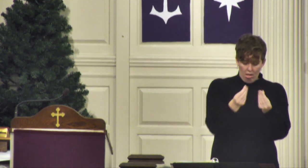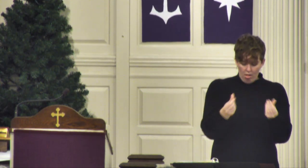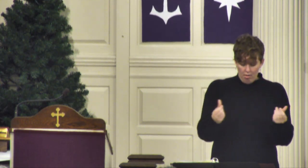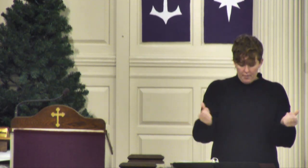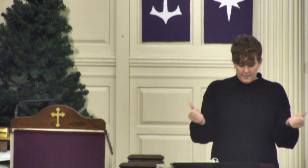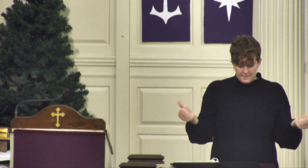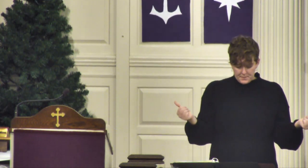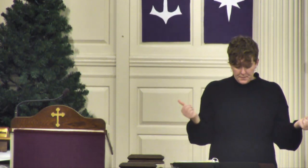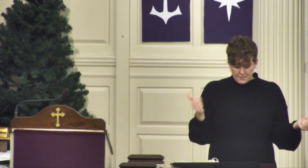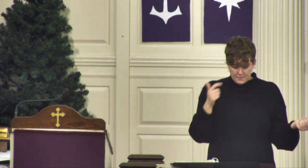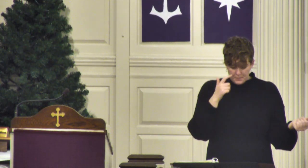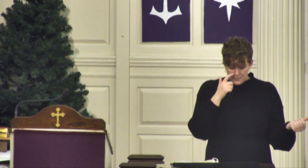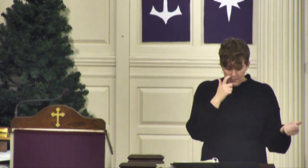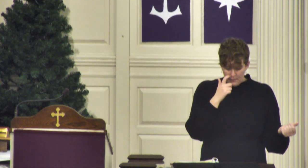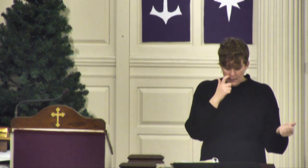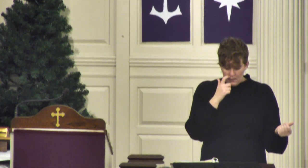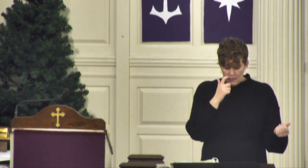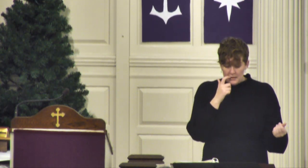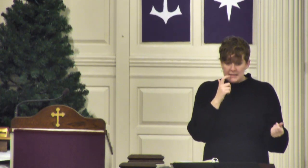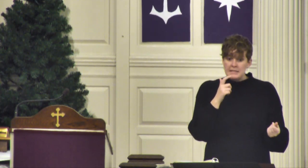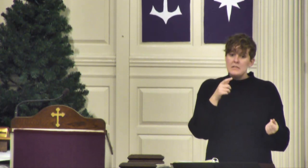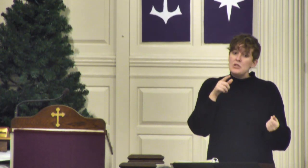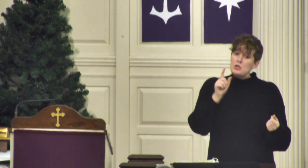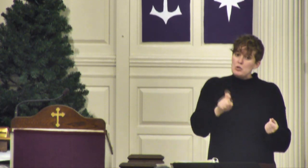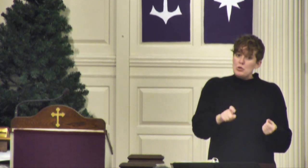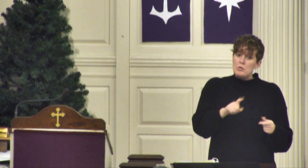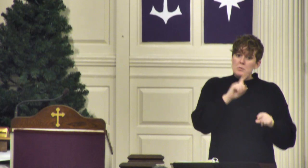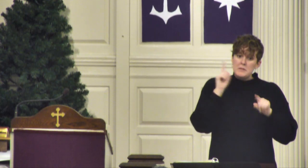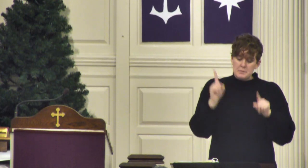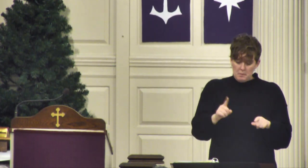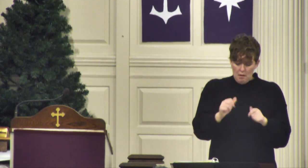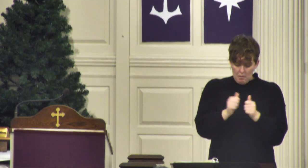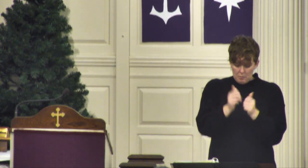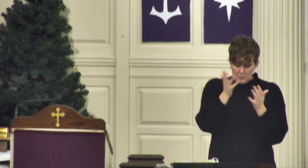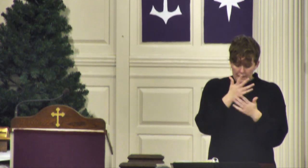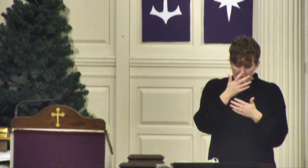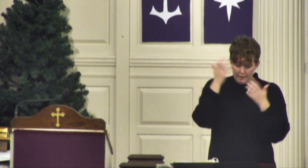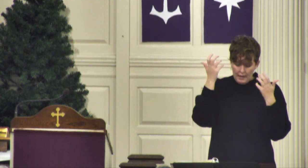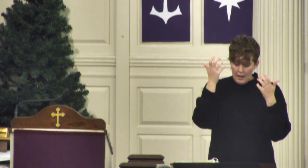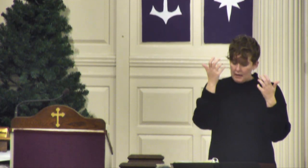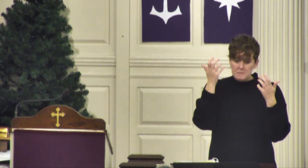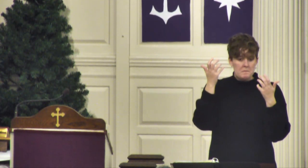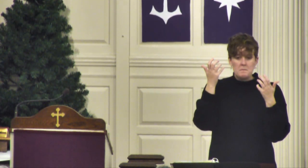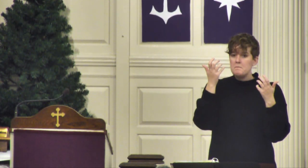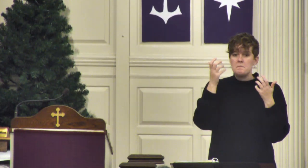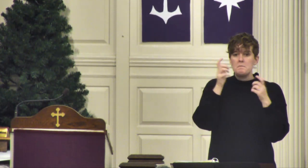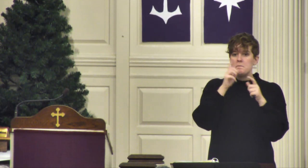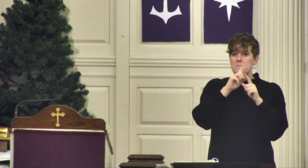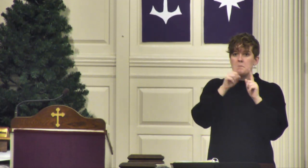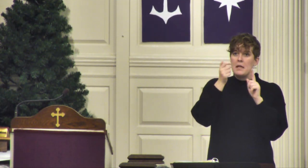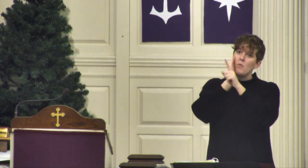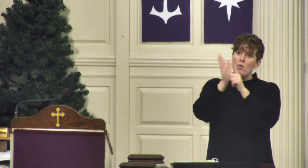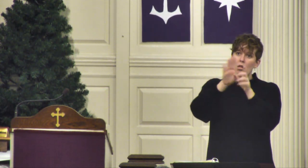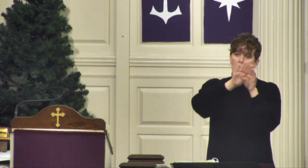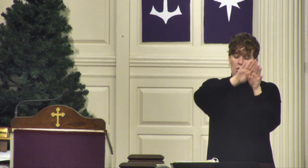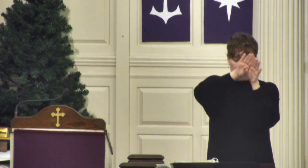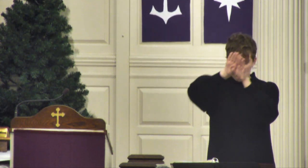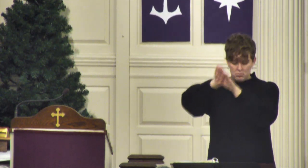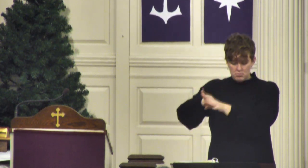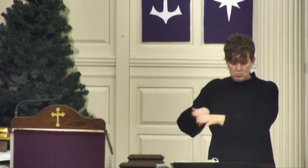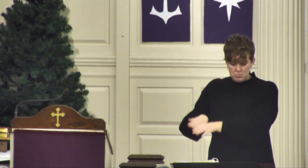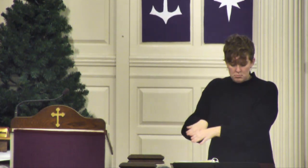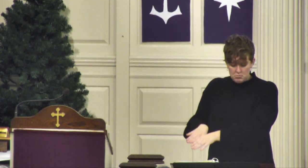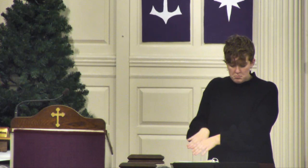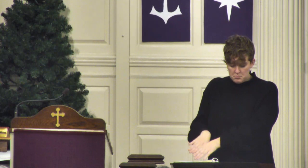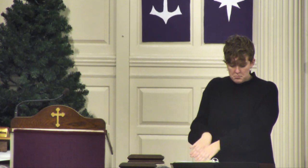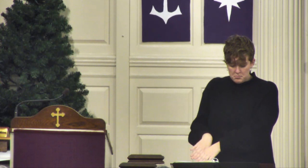dark misdeed. All that well deserved his anger, he will